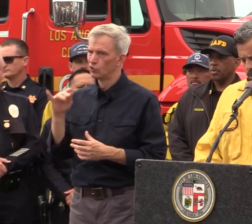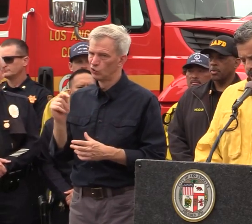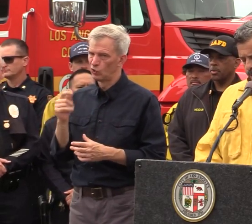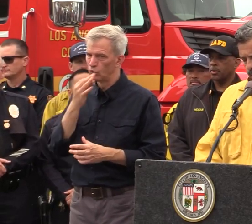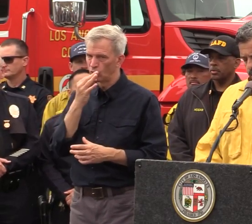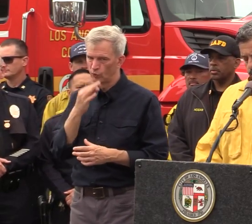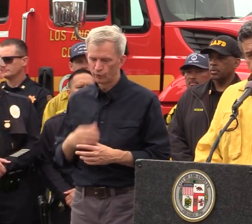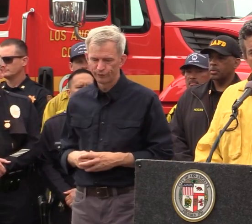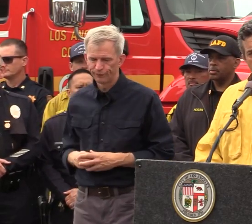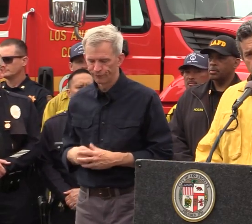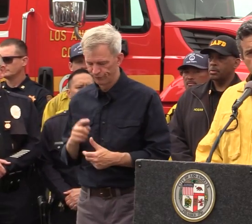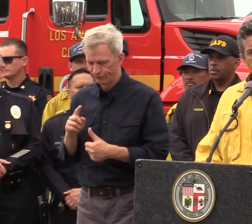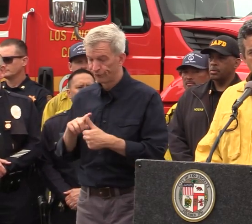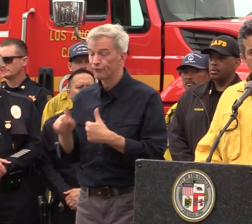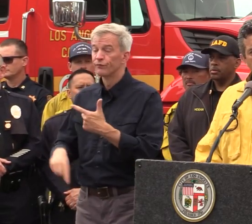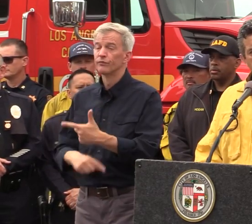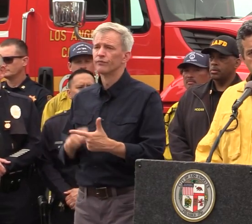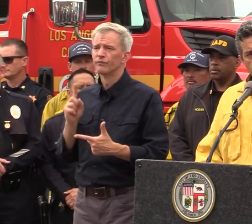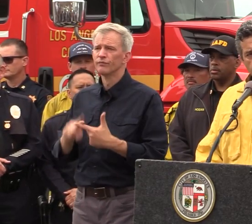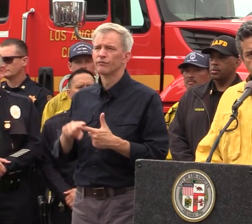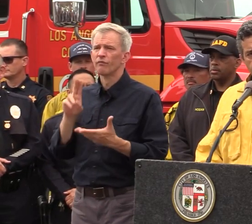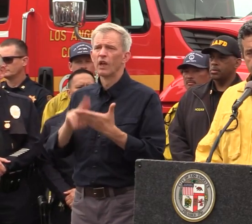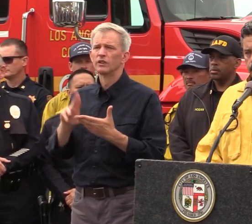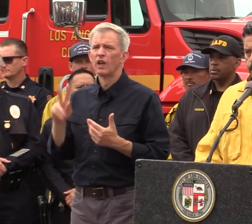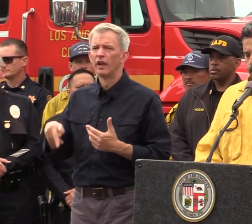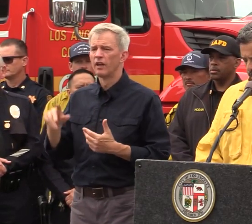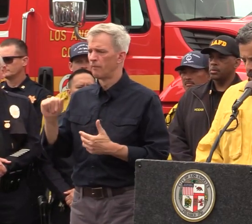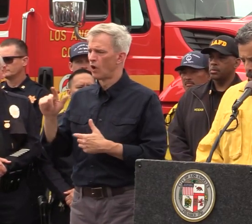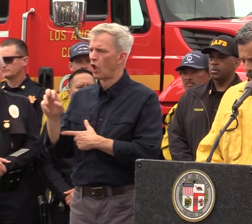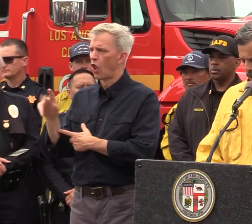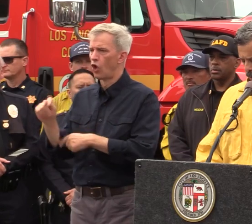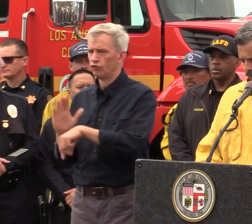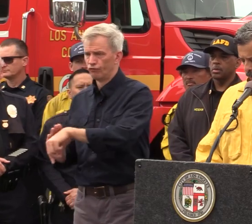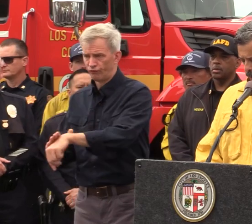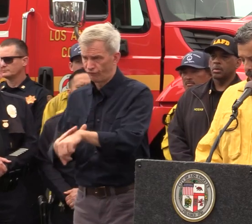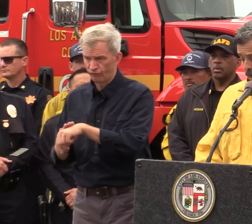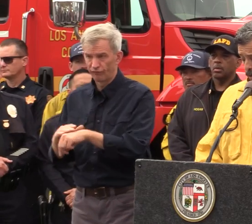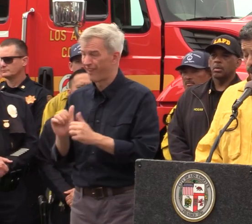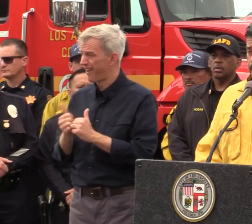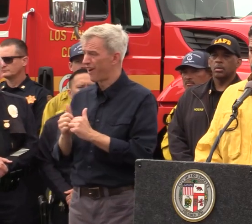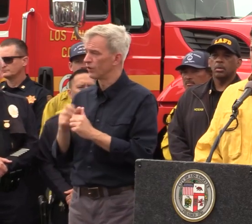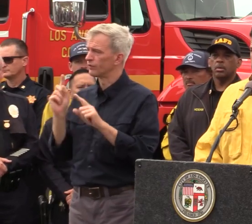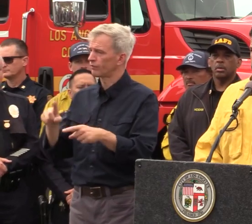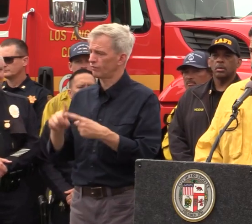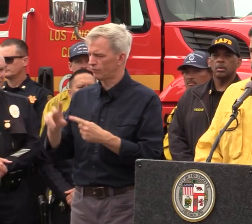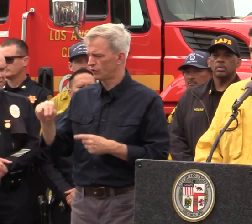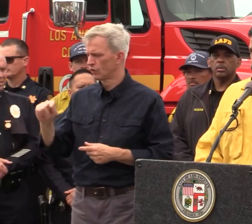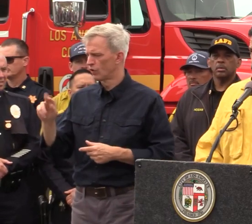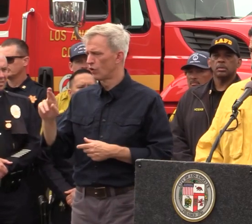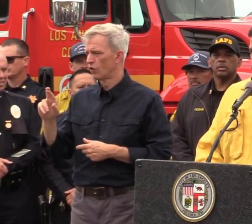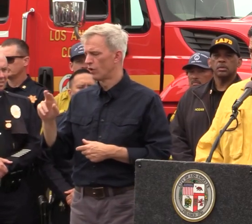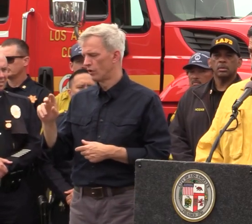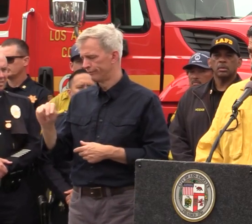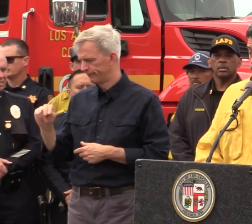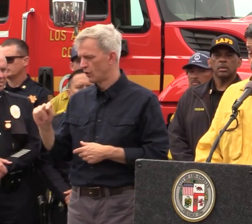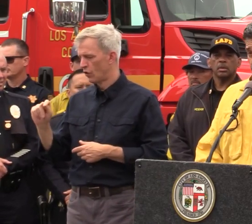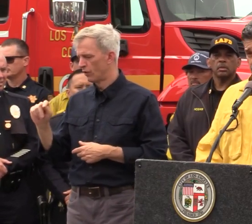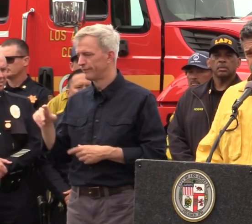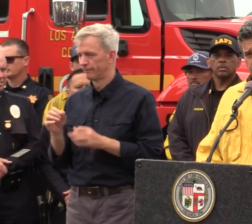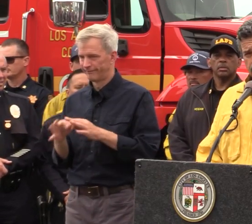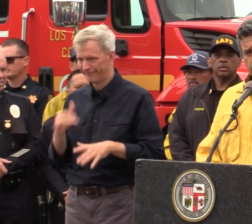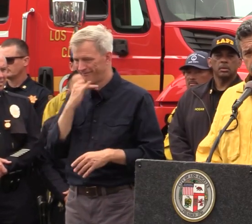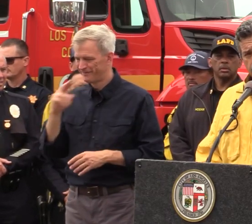two, please sign up for alerts by going to notifyla.org, and you can get our LAFD alerts by signing up